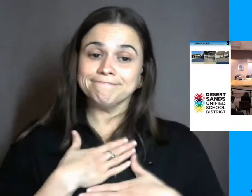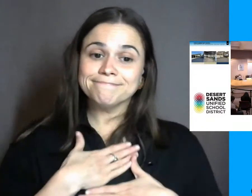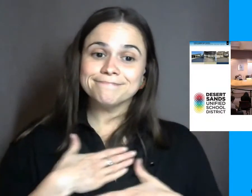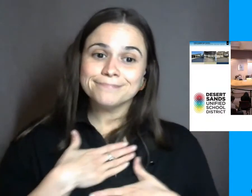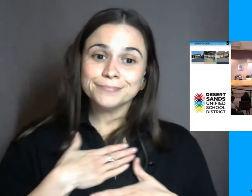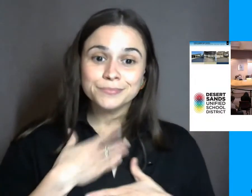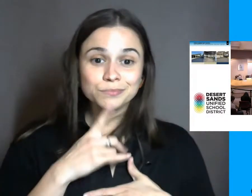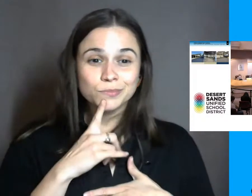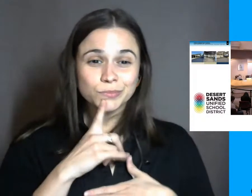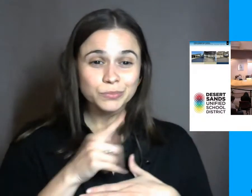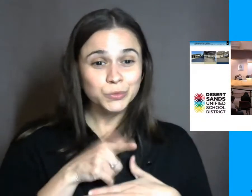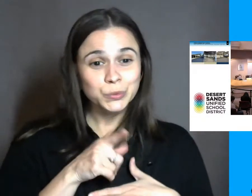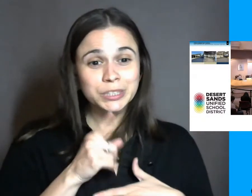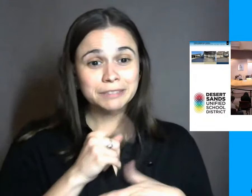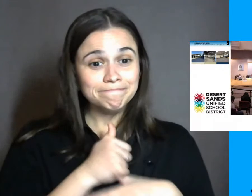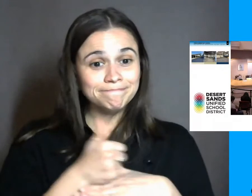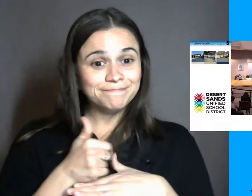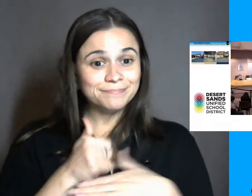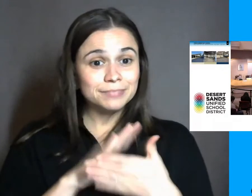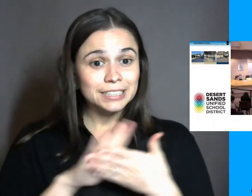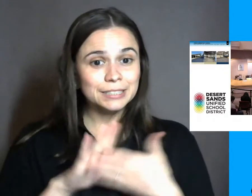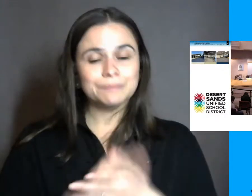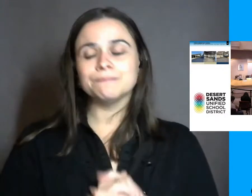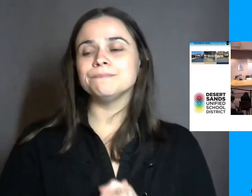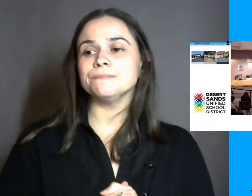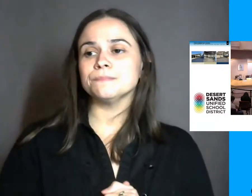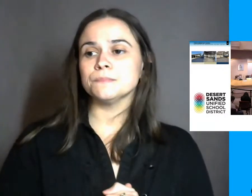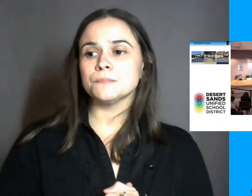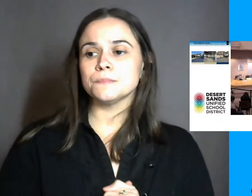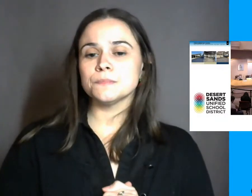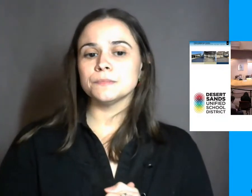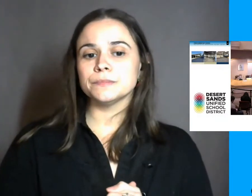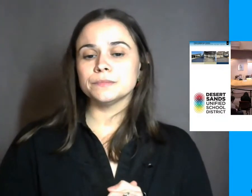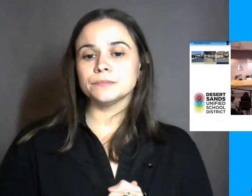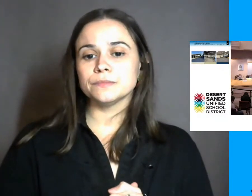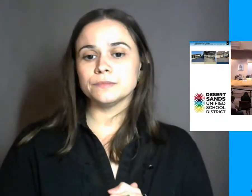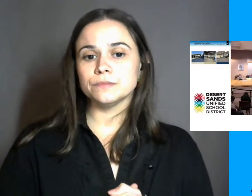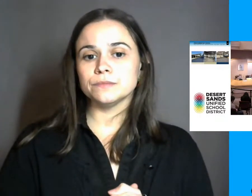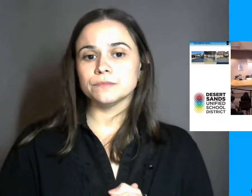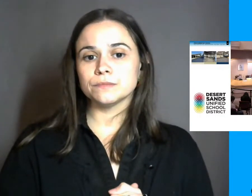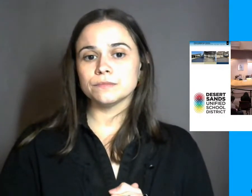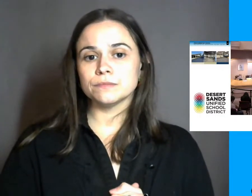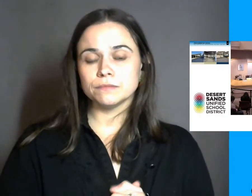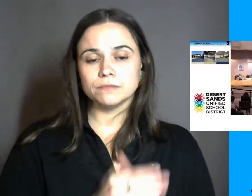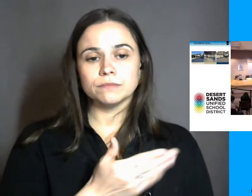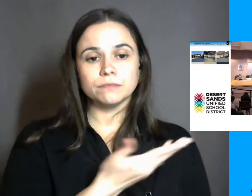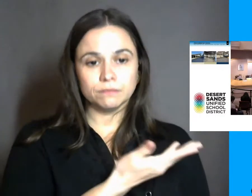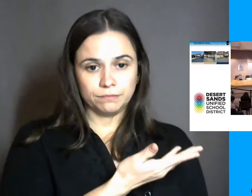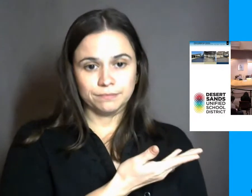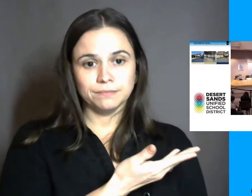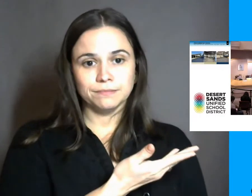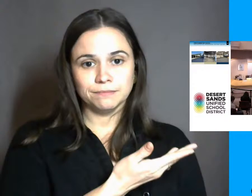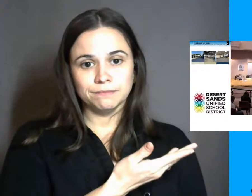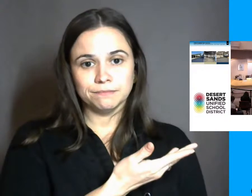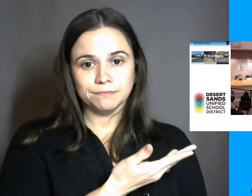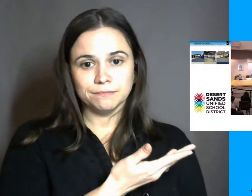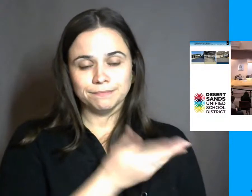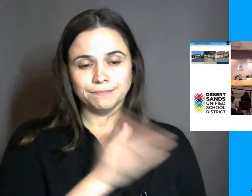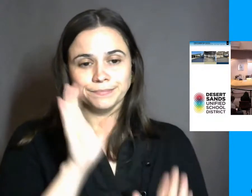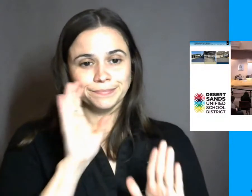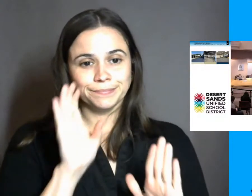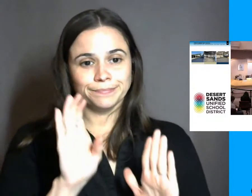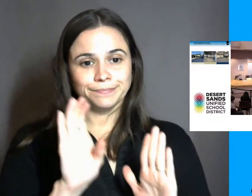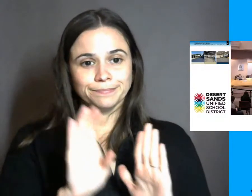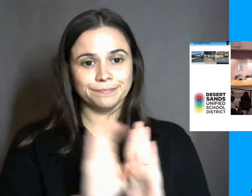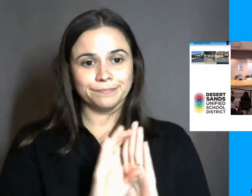are utilizing some of the common areas, and then some of the there's some of the existing classroom buildings that were already modernized off to